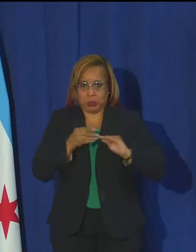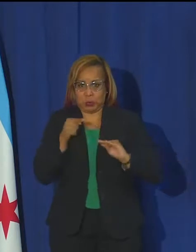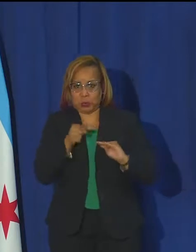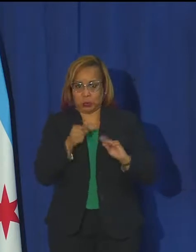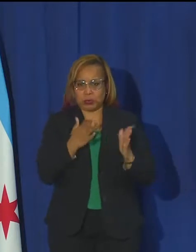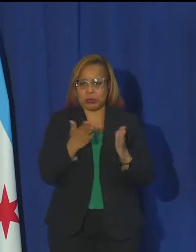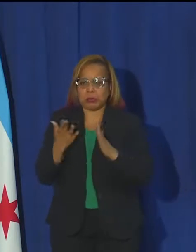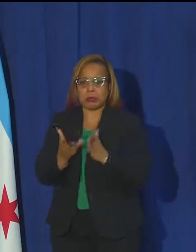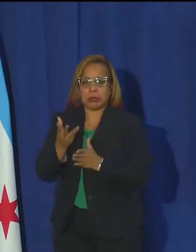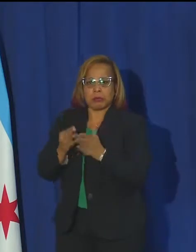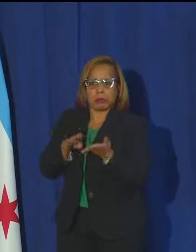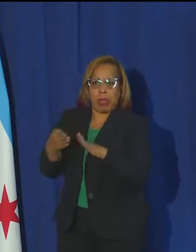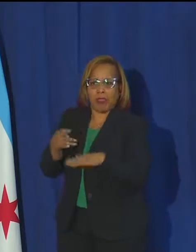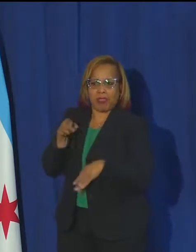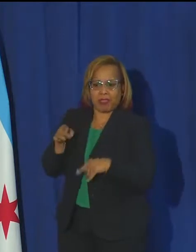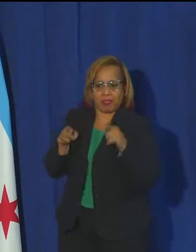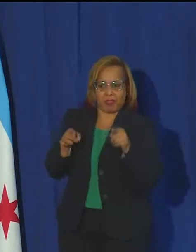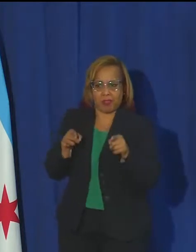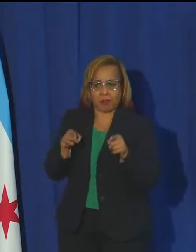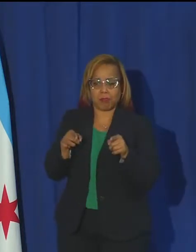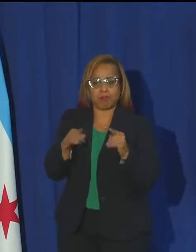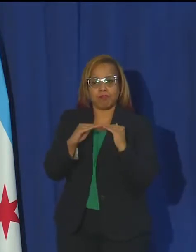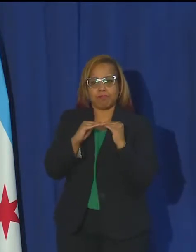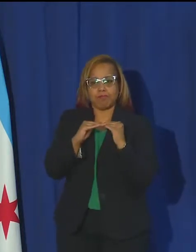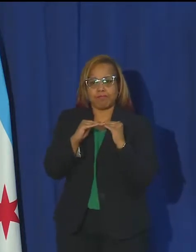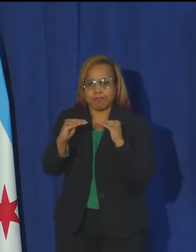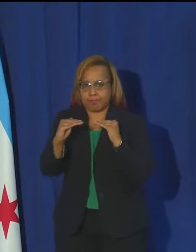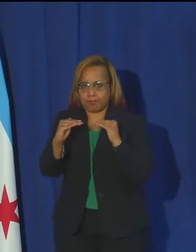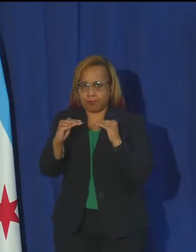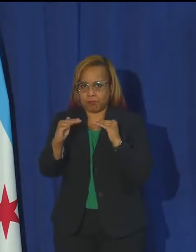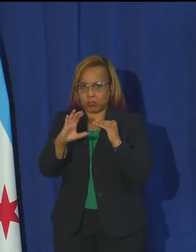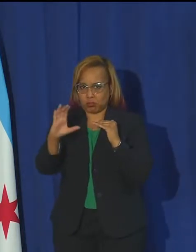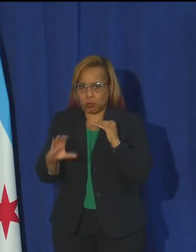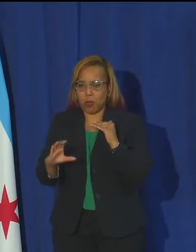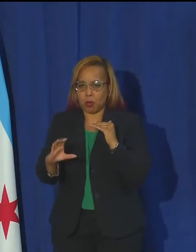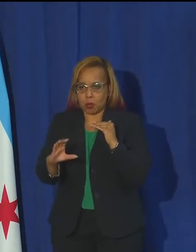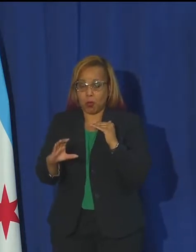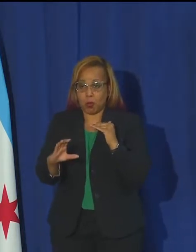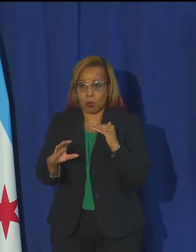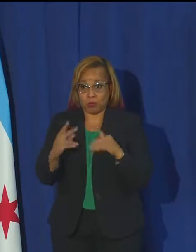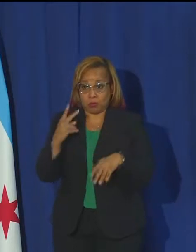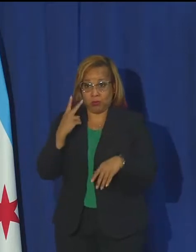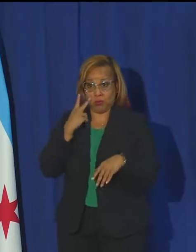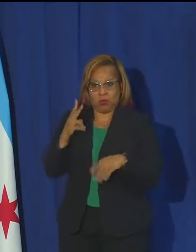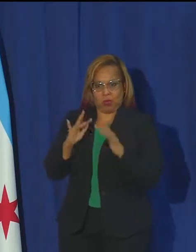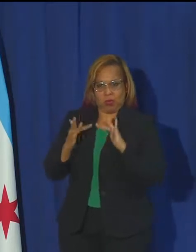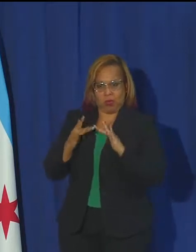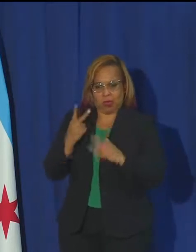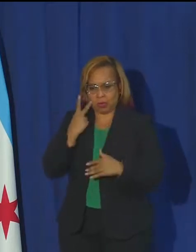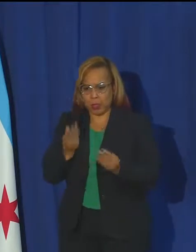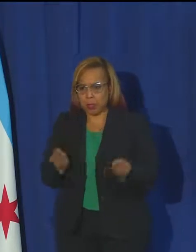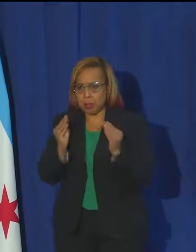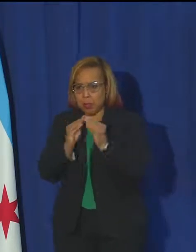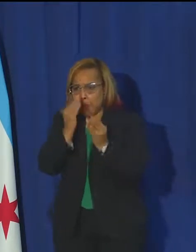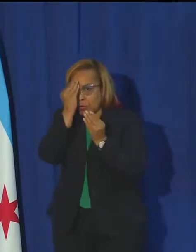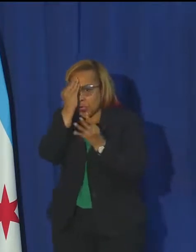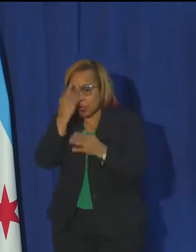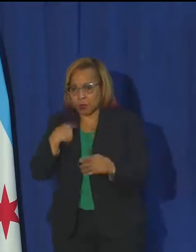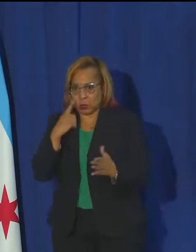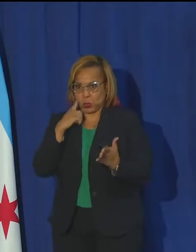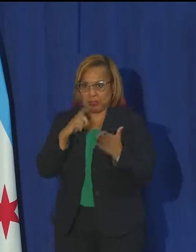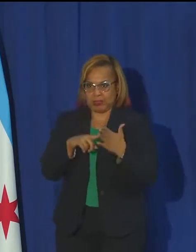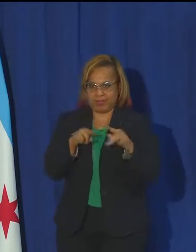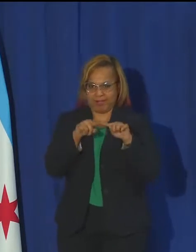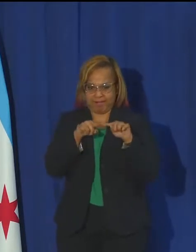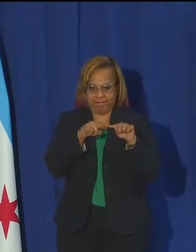and our death numbers remain stable here in Chicago. You can look online to see more details, but as you can